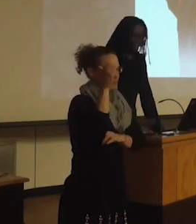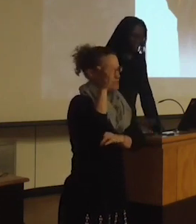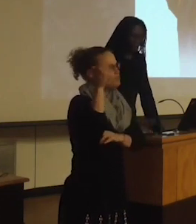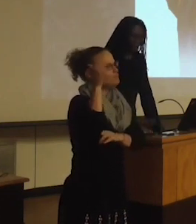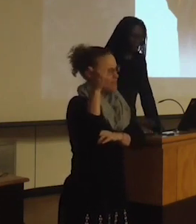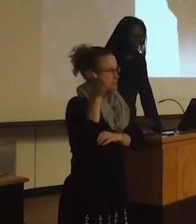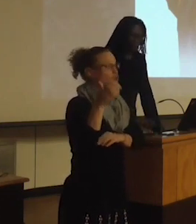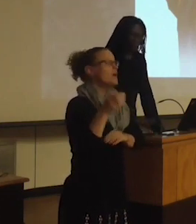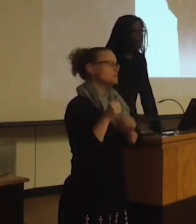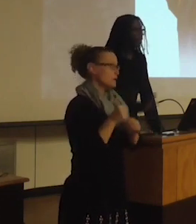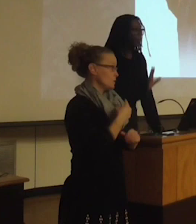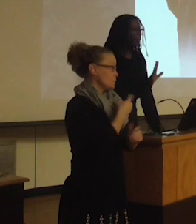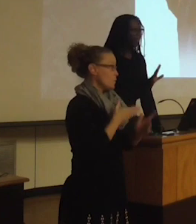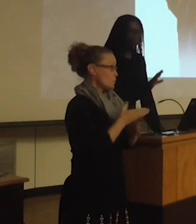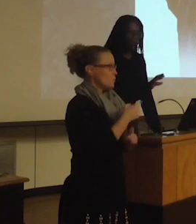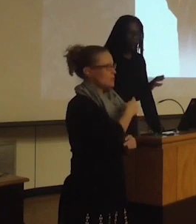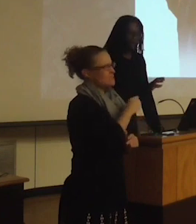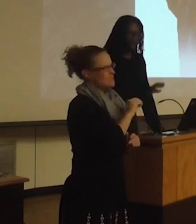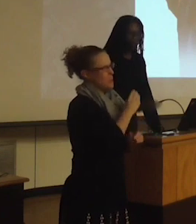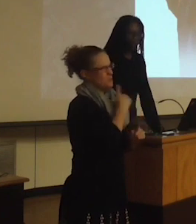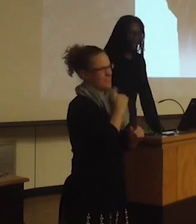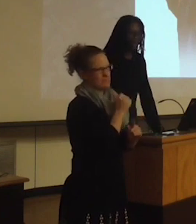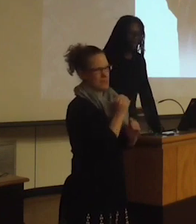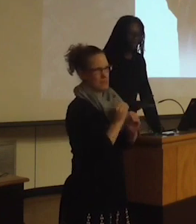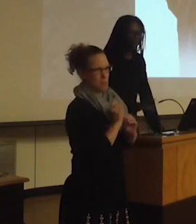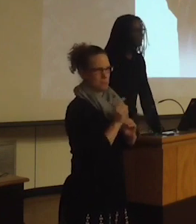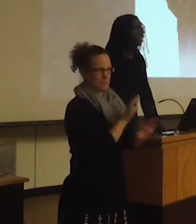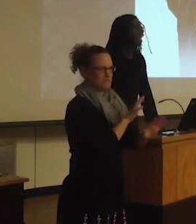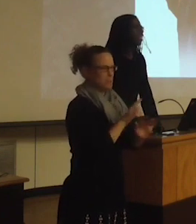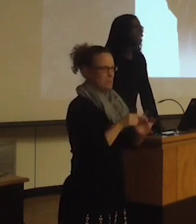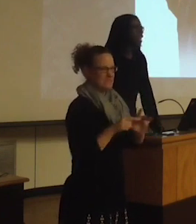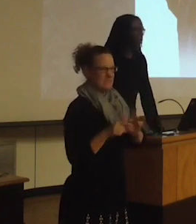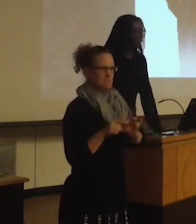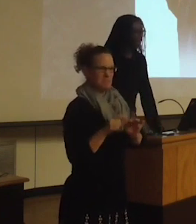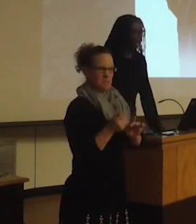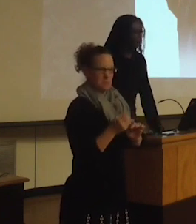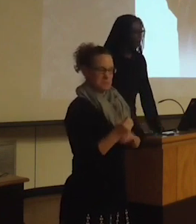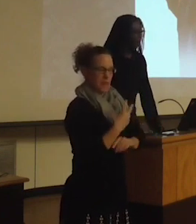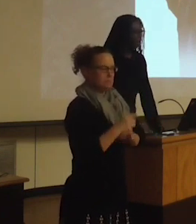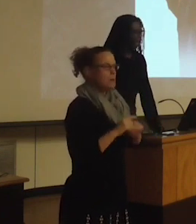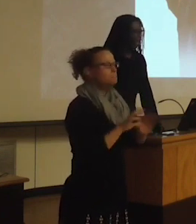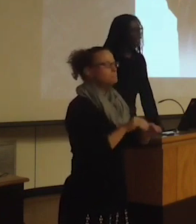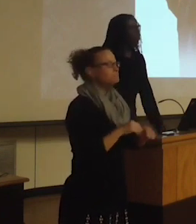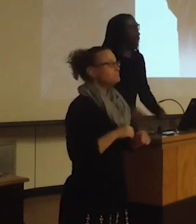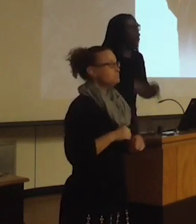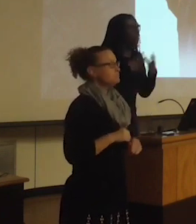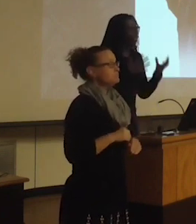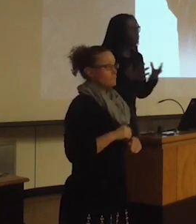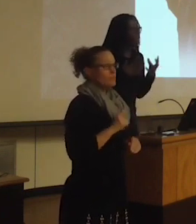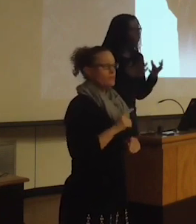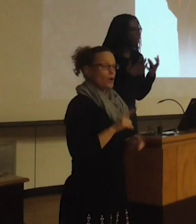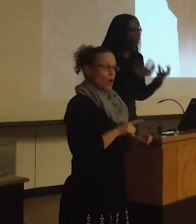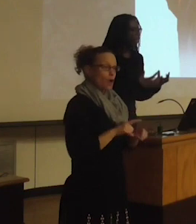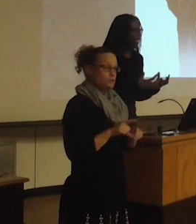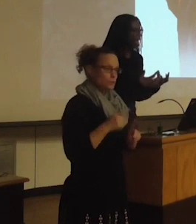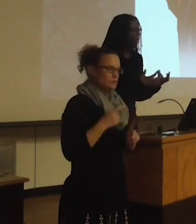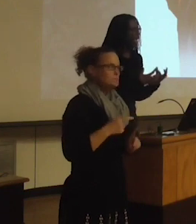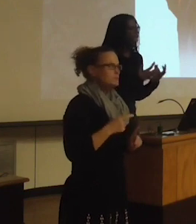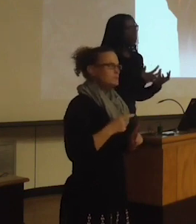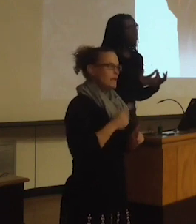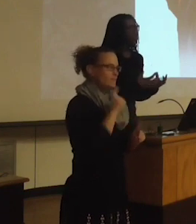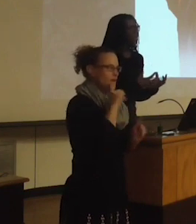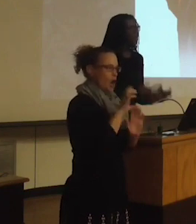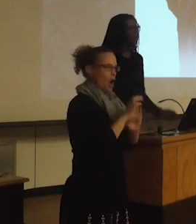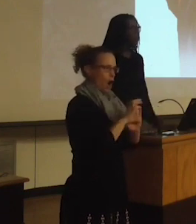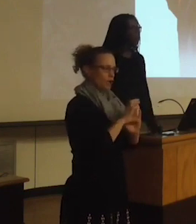As we continue through this, I'm only going to go for about 10 more minutes. I'll skip a few slides. But there are also specific